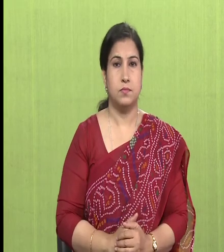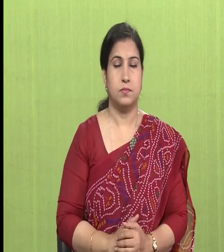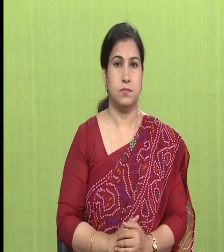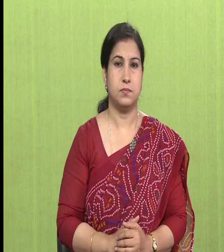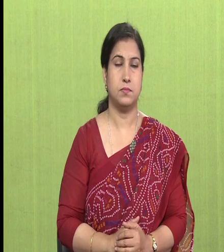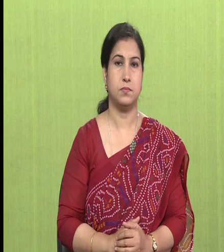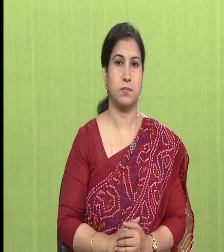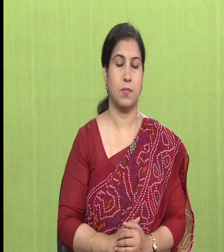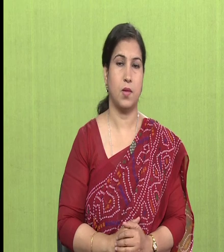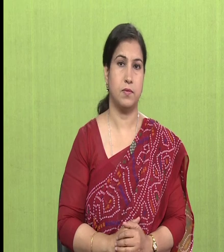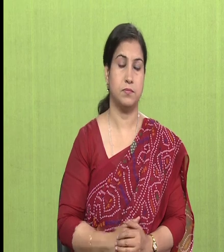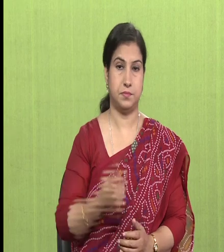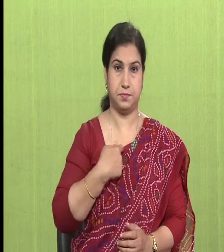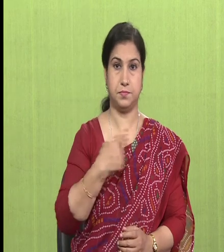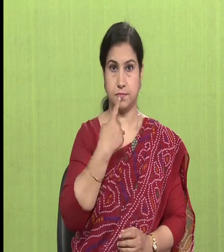I can tell you six names.